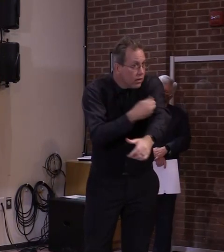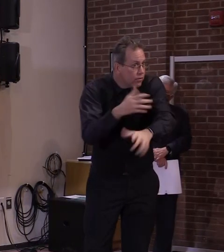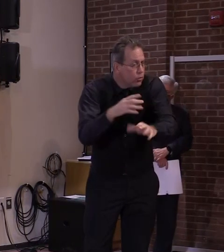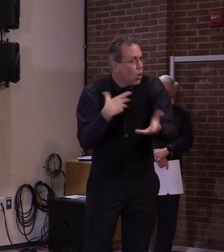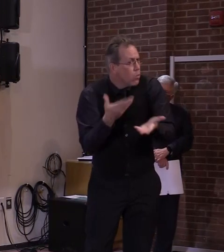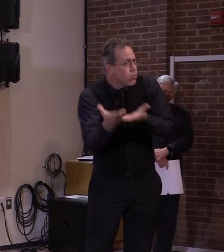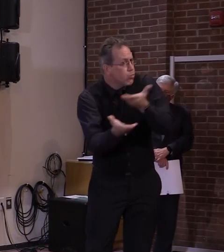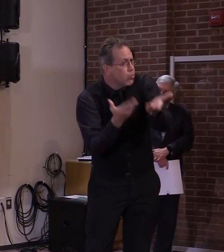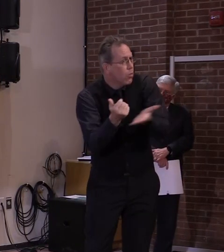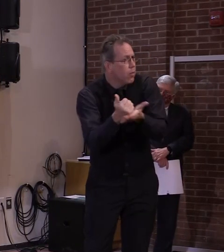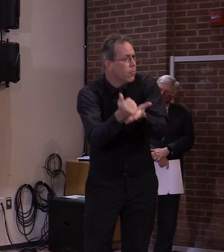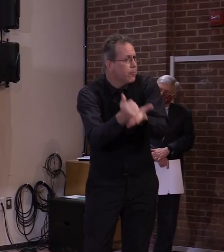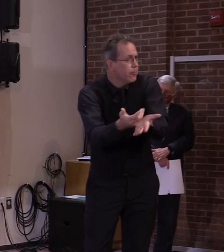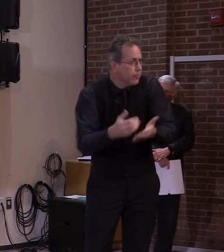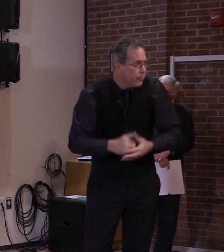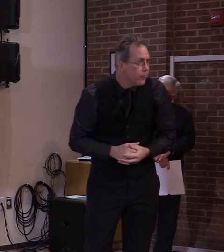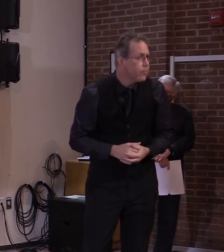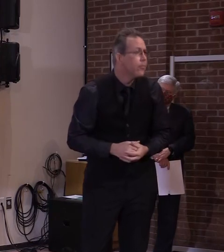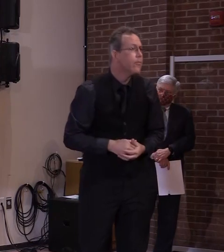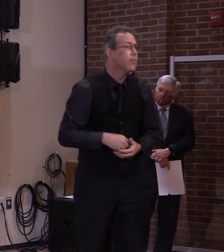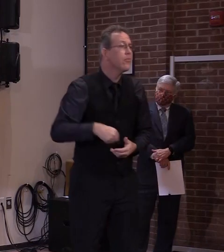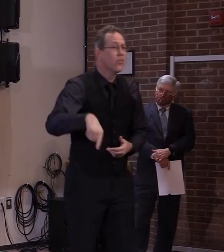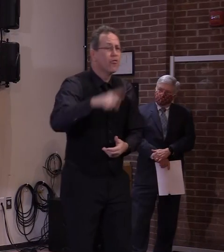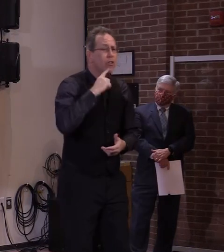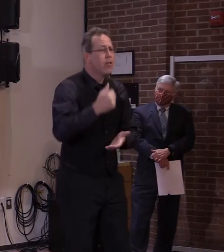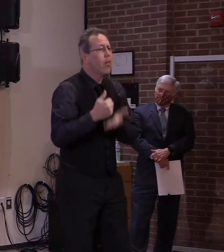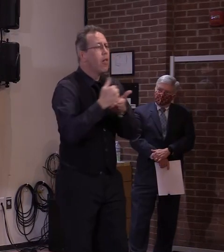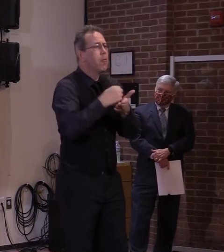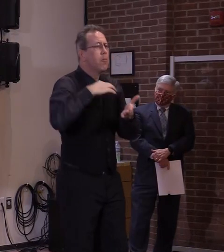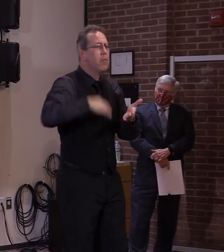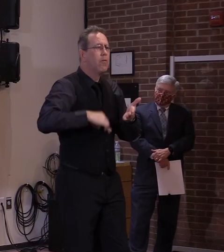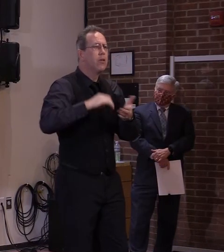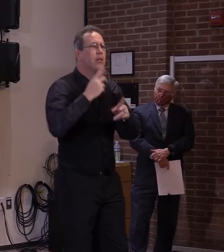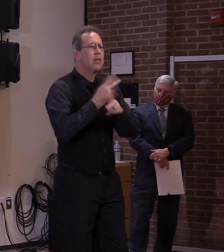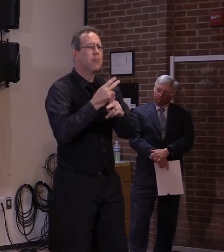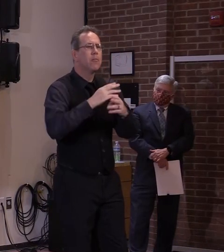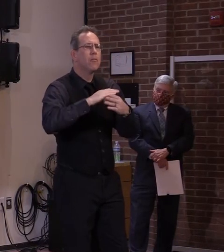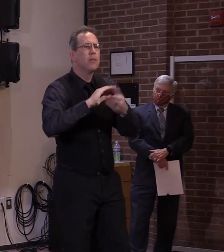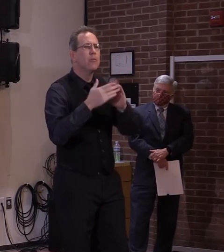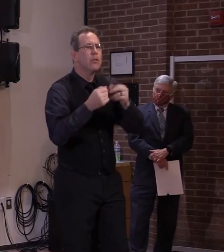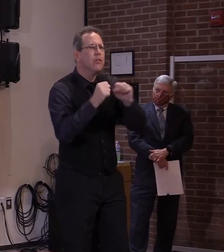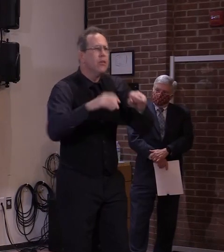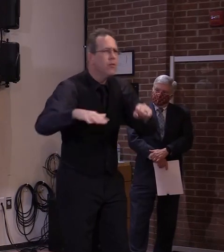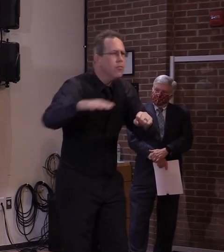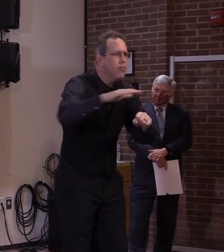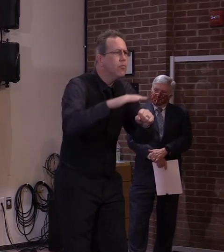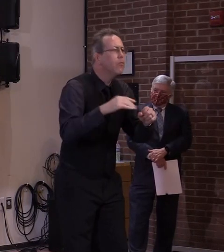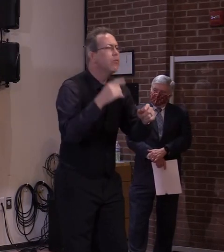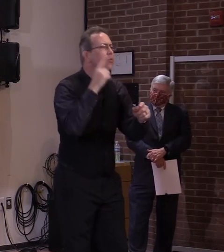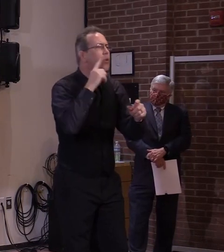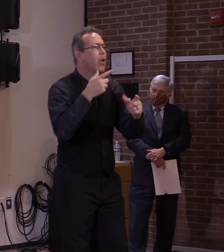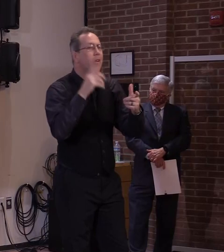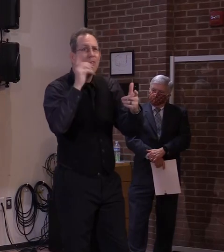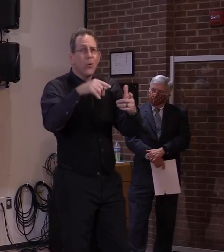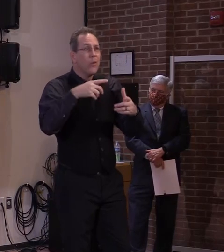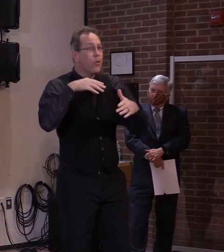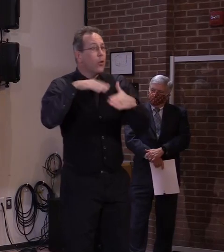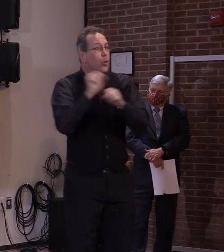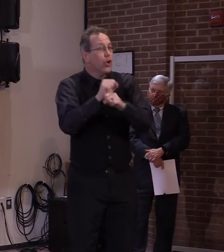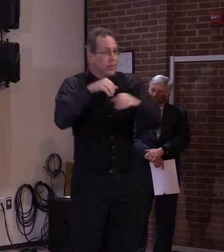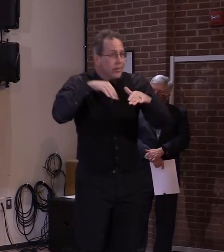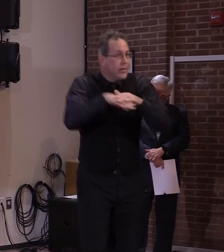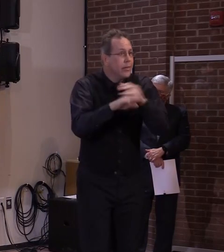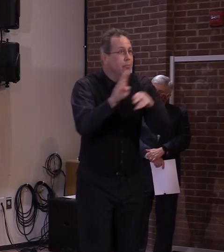business is that fully vaccinated employees do not need to quarantine if they're identified as a close contact of a positive case and have no